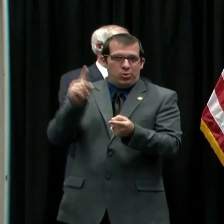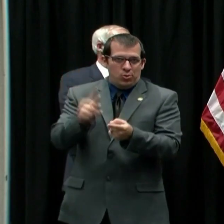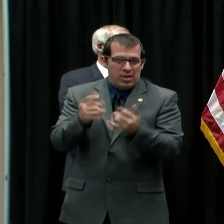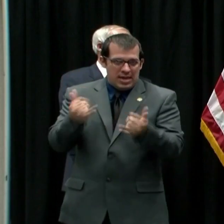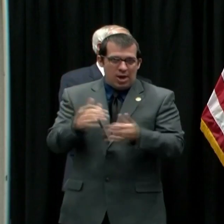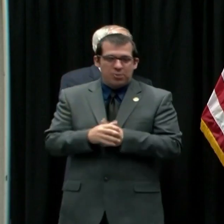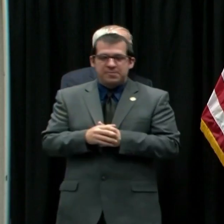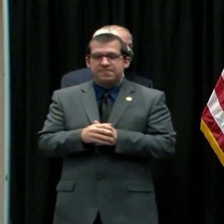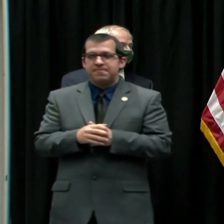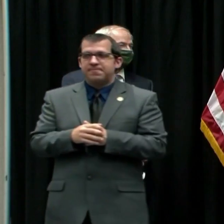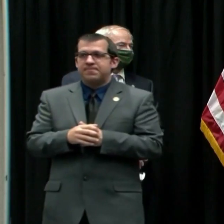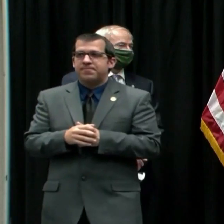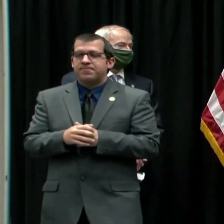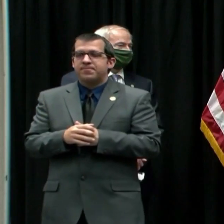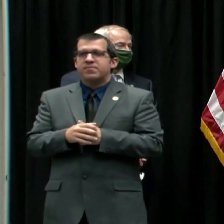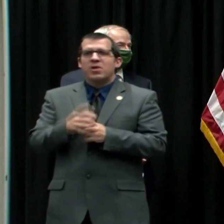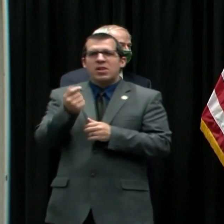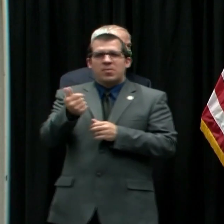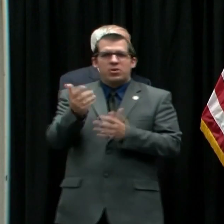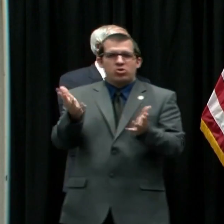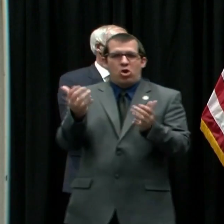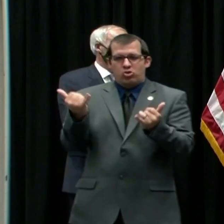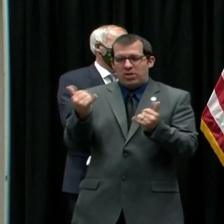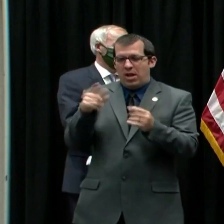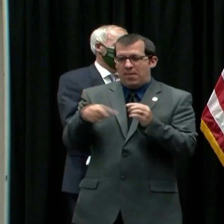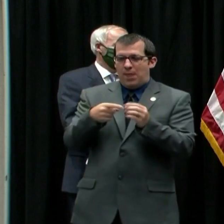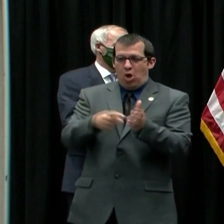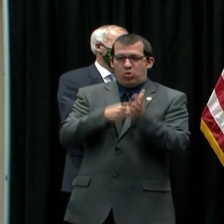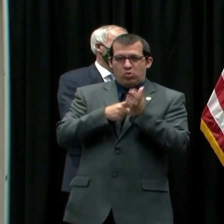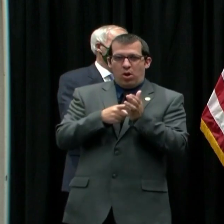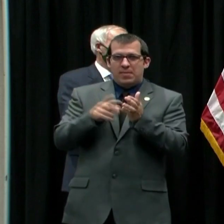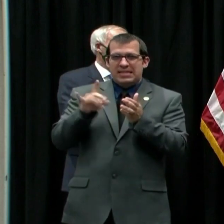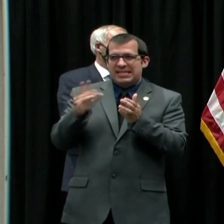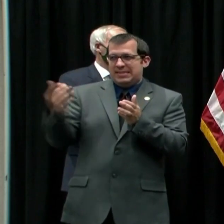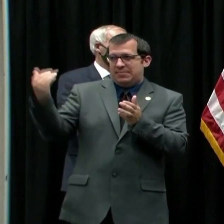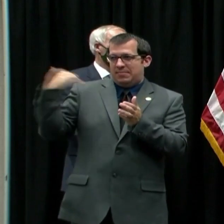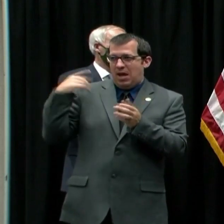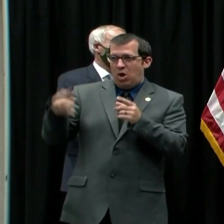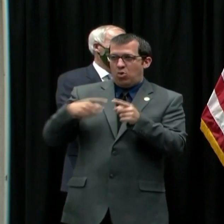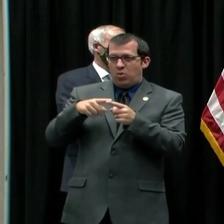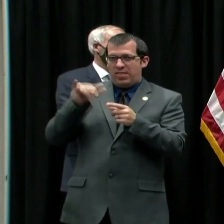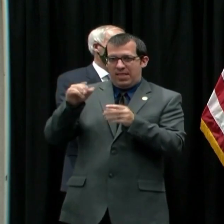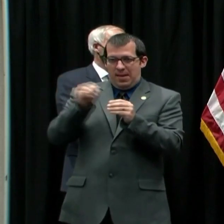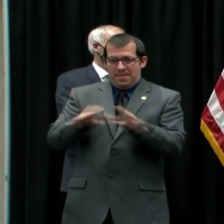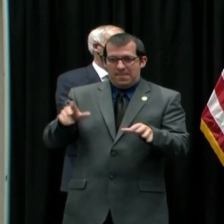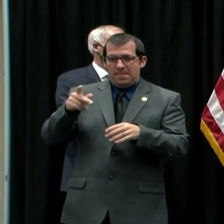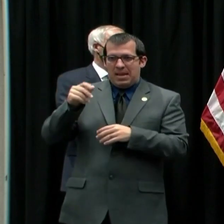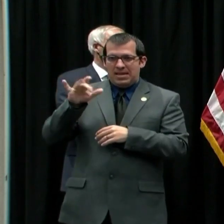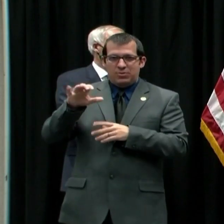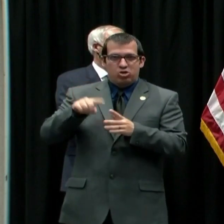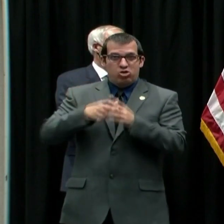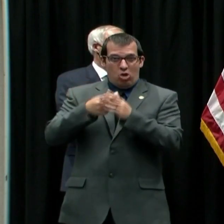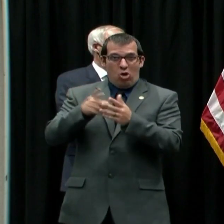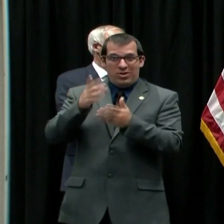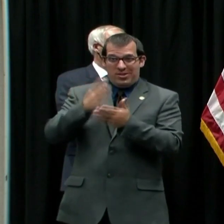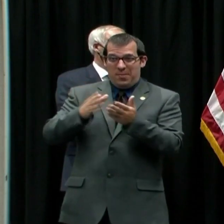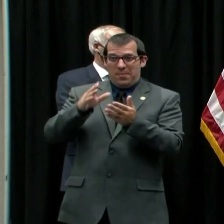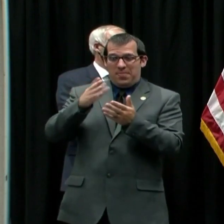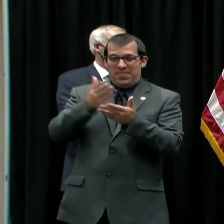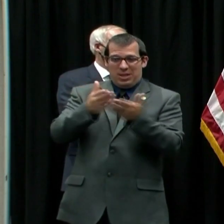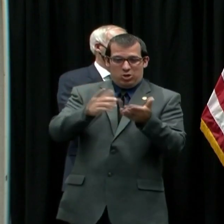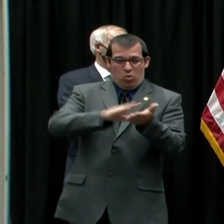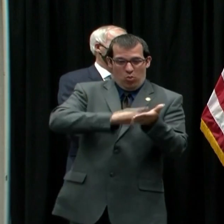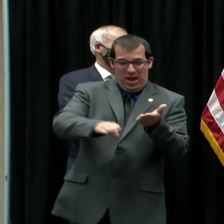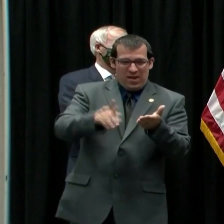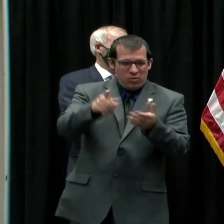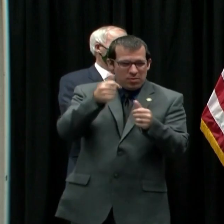today a little bit about the requirements that were waived back when this pandemic first started for unemployment insurance and filing.